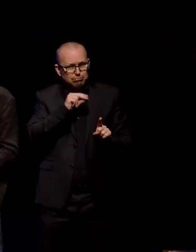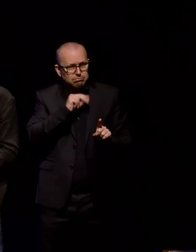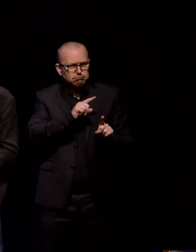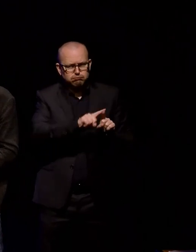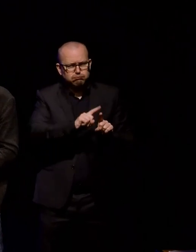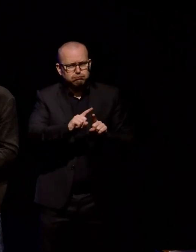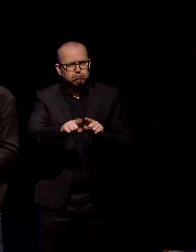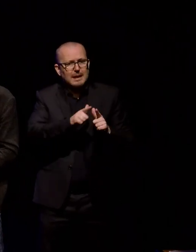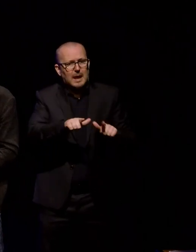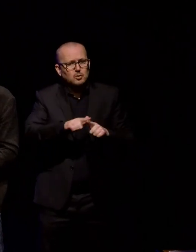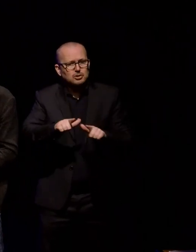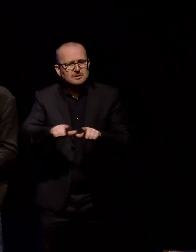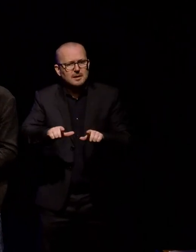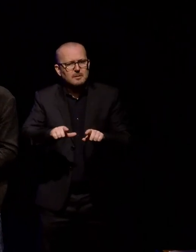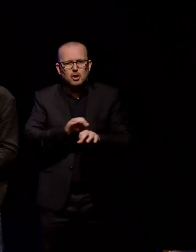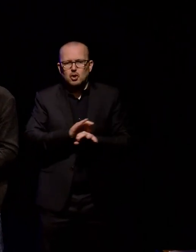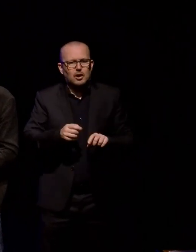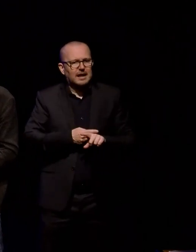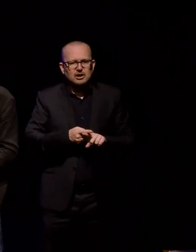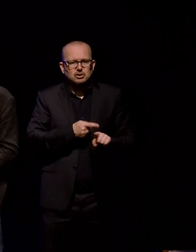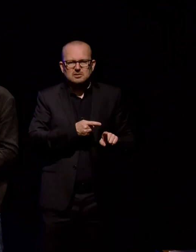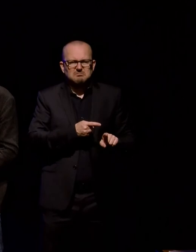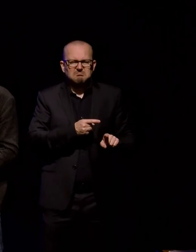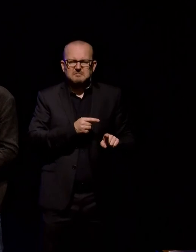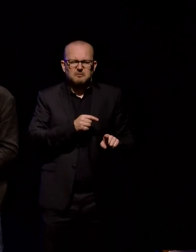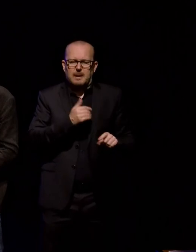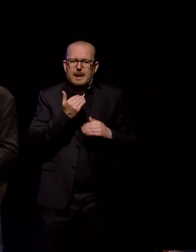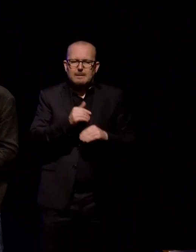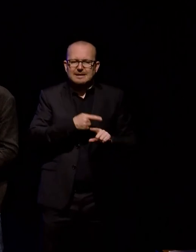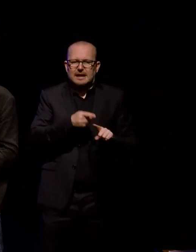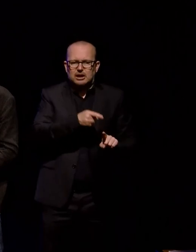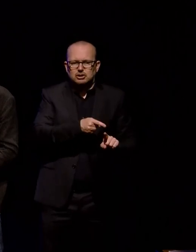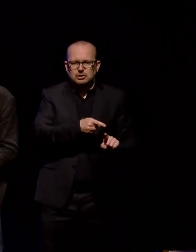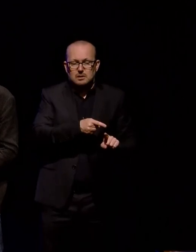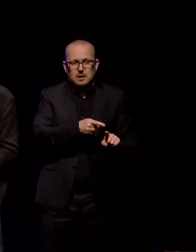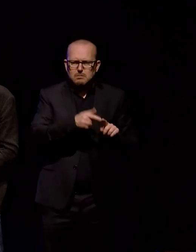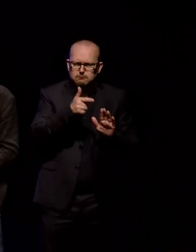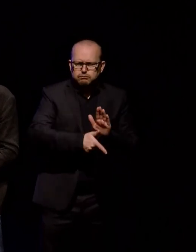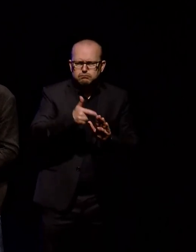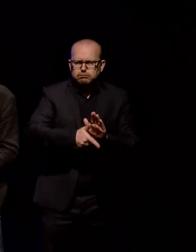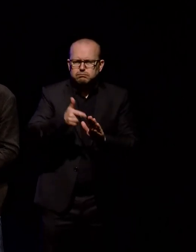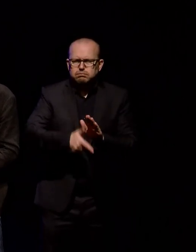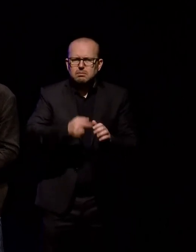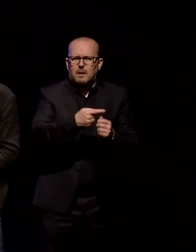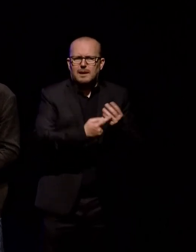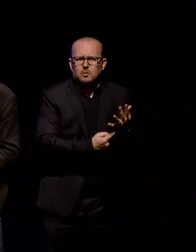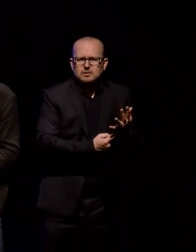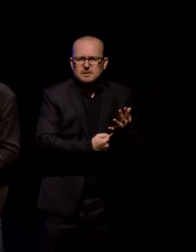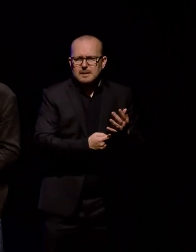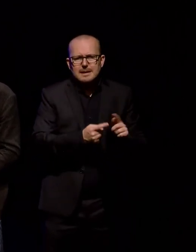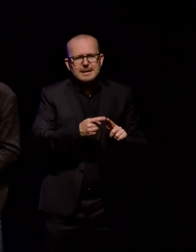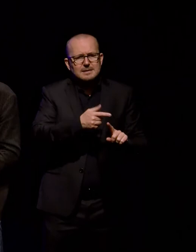which are English, with a great deal of fluency, who has a really rich biography and